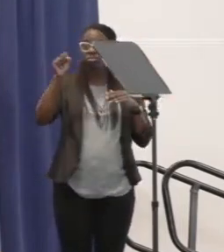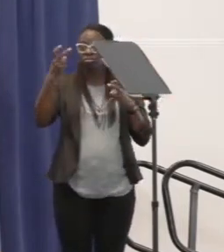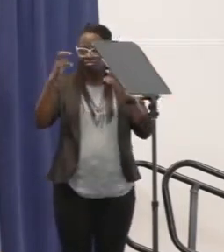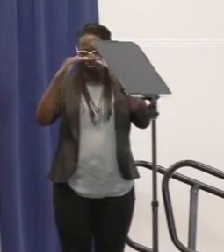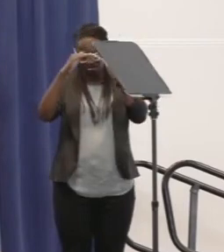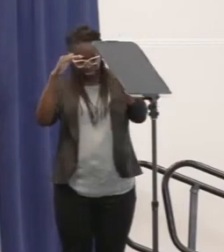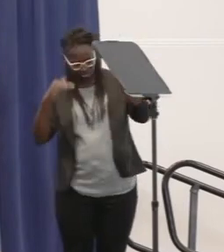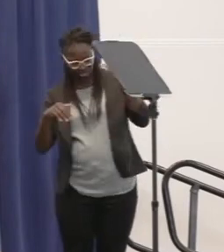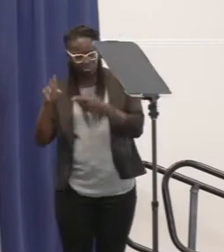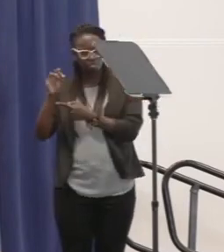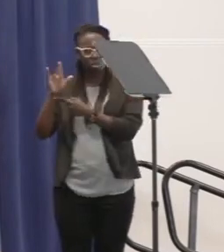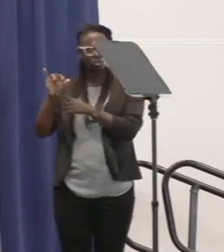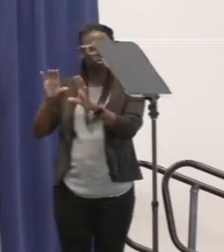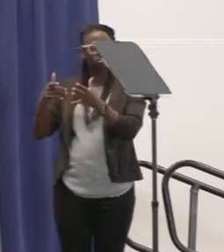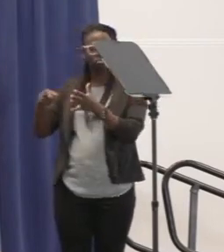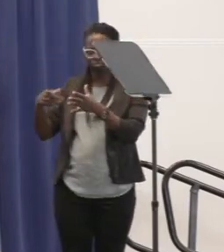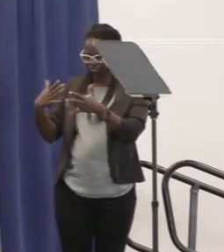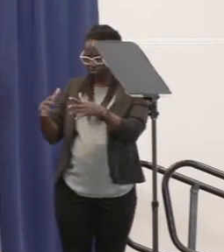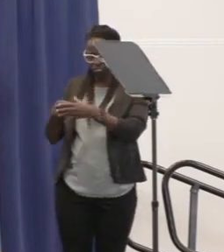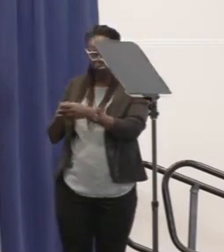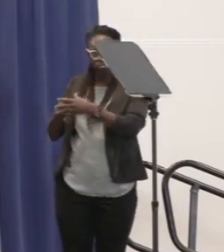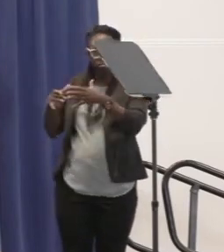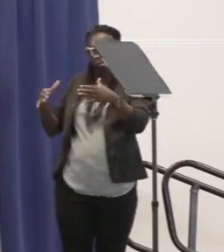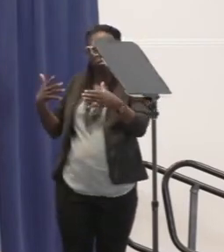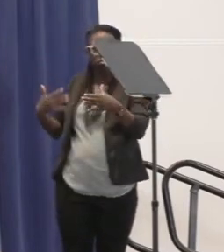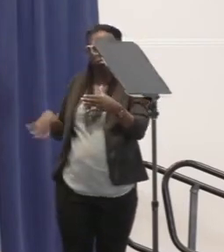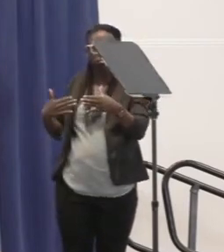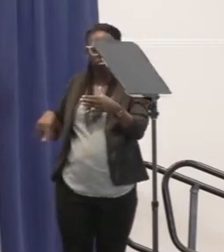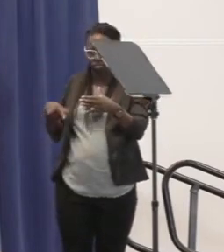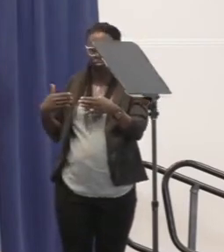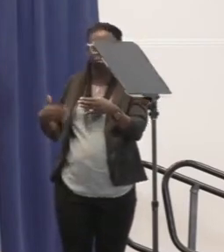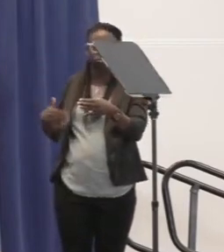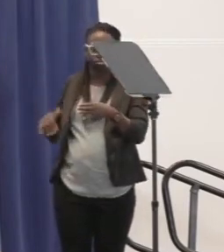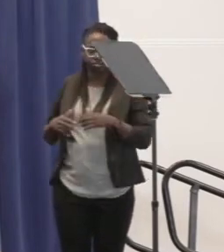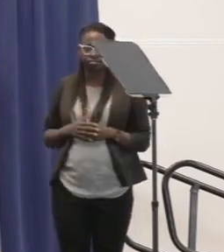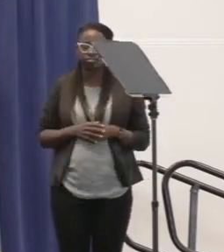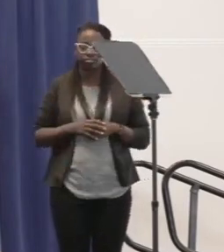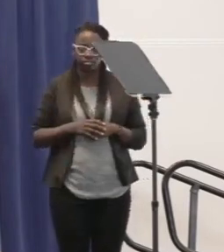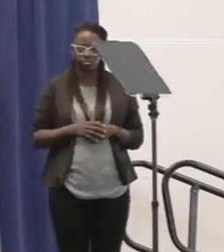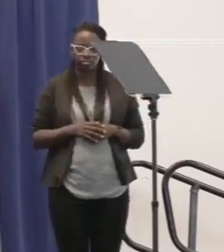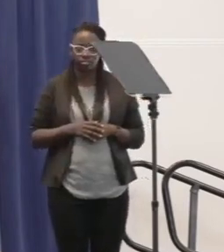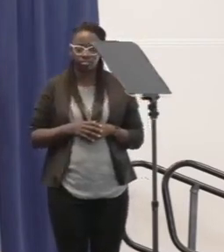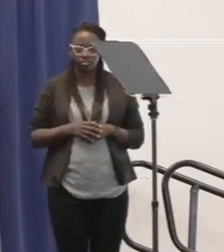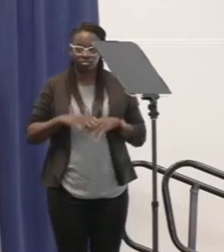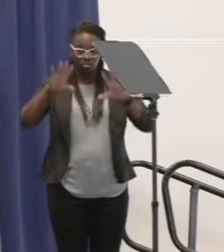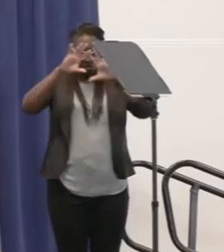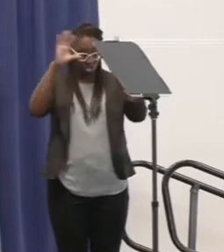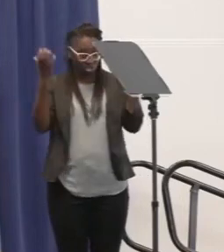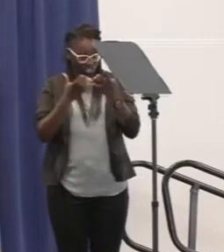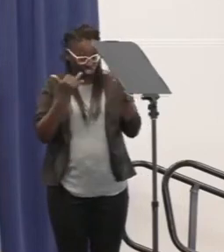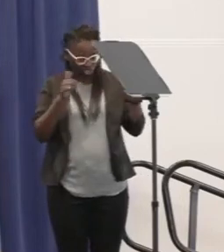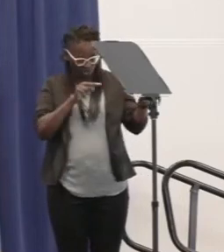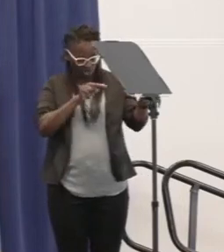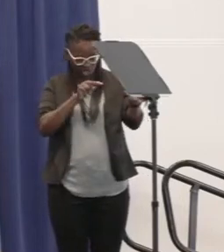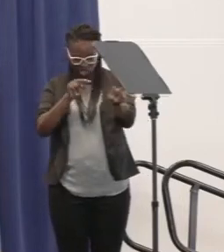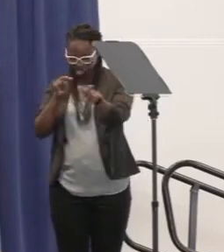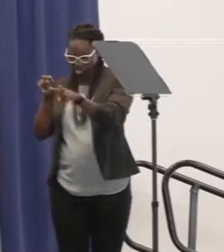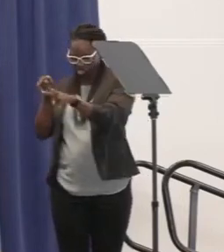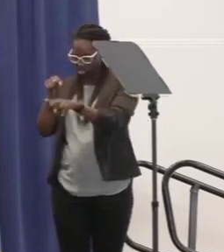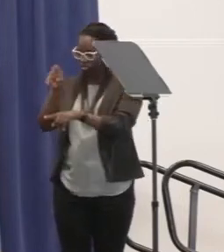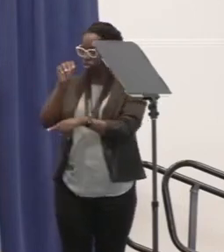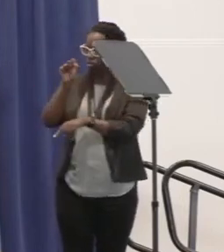Commonwealth, it is the eyes of the world will remain on the Commonwealth of Massachusetts as